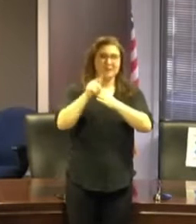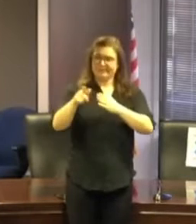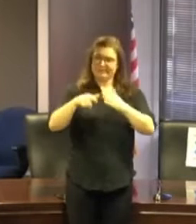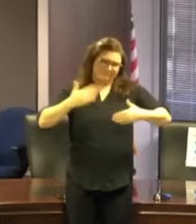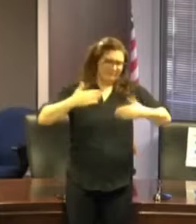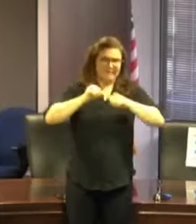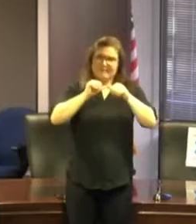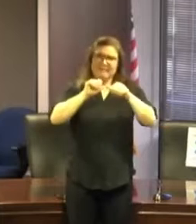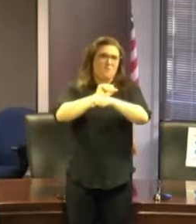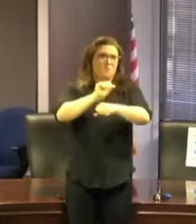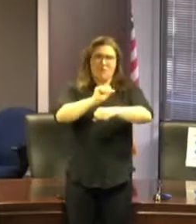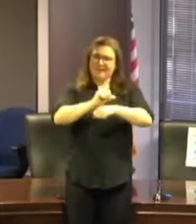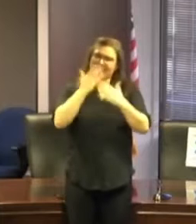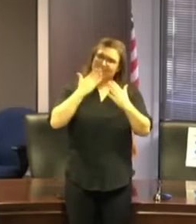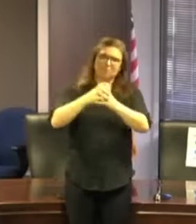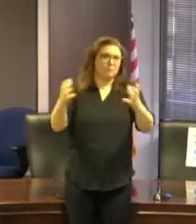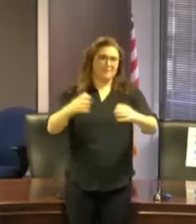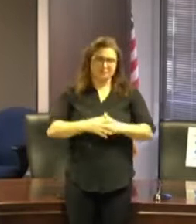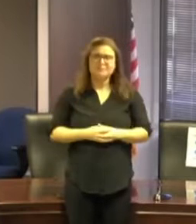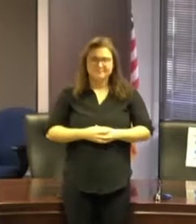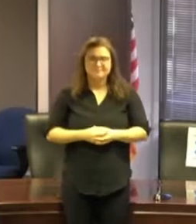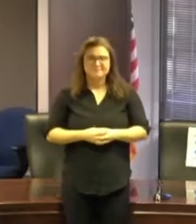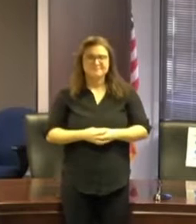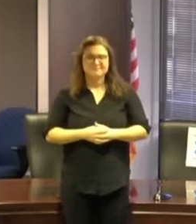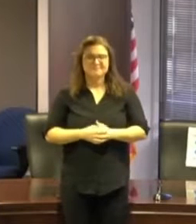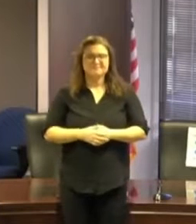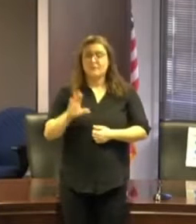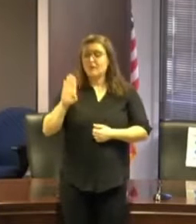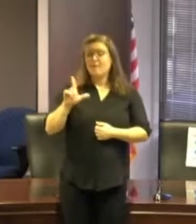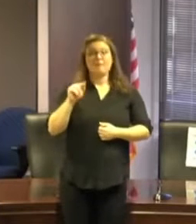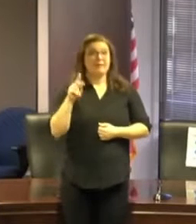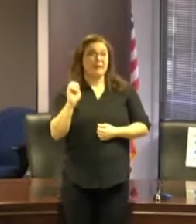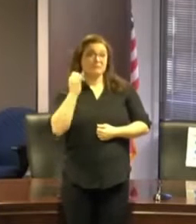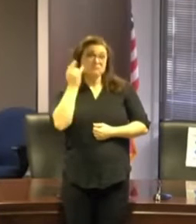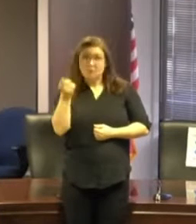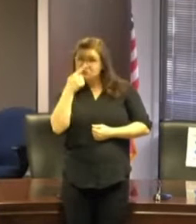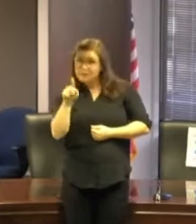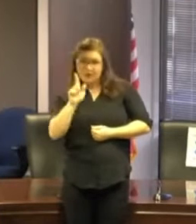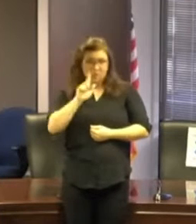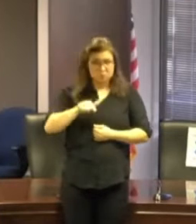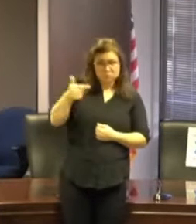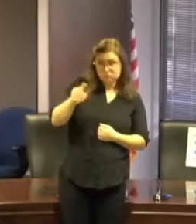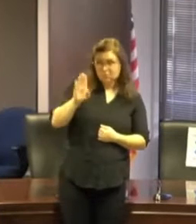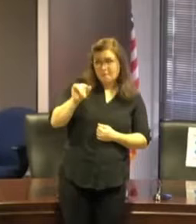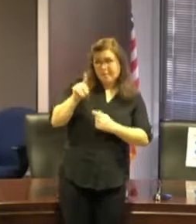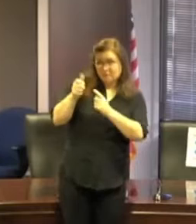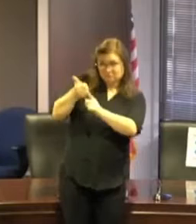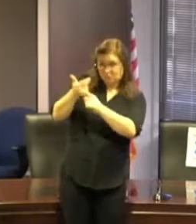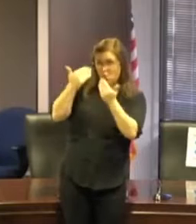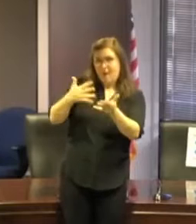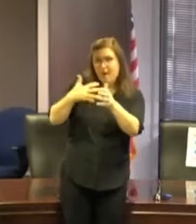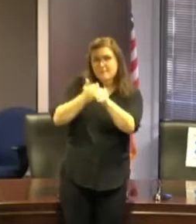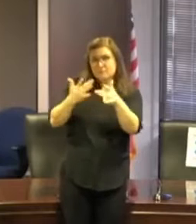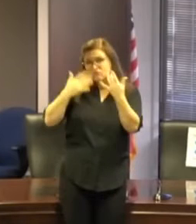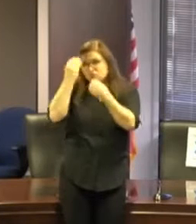direction. So thank you very much for all that you've been doing. Blake, if you don't mind, I'll turn it over to you for a brief update on